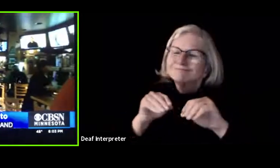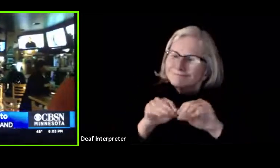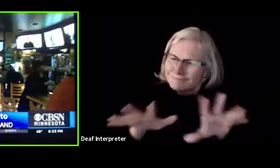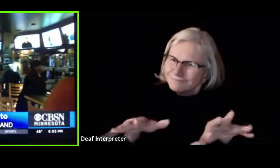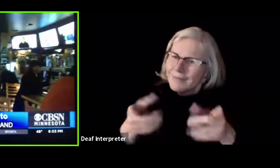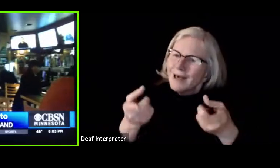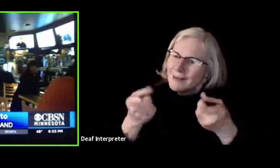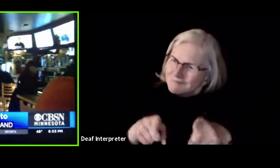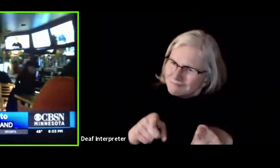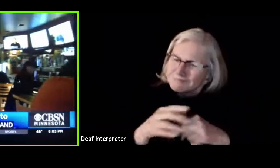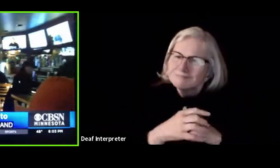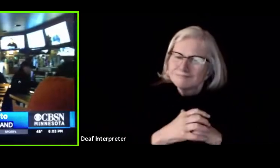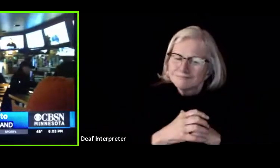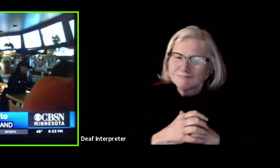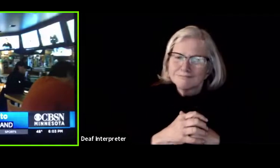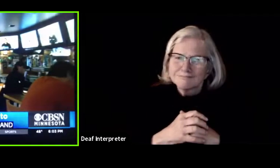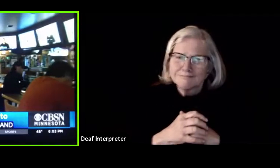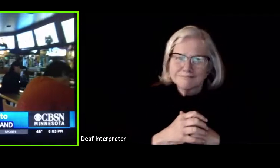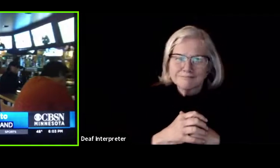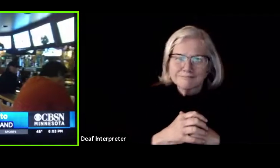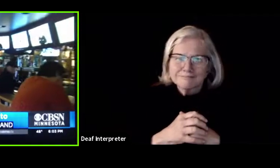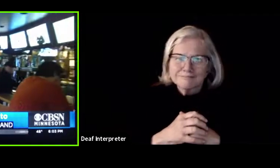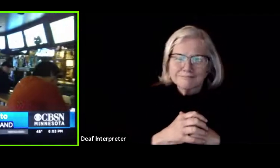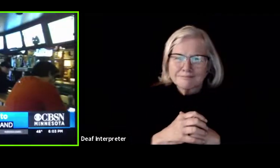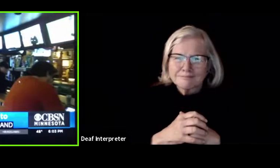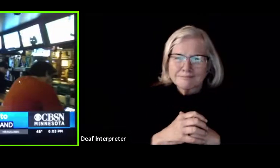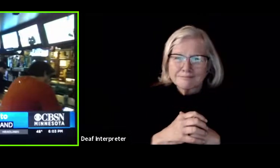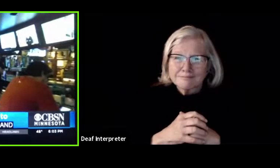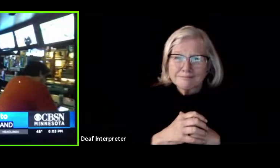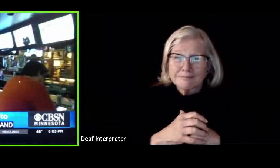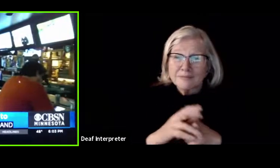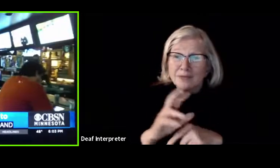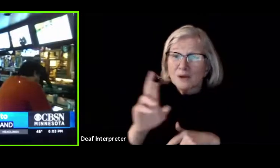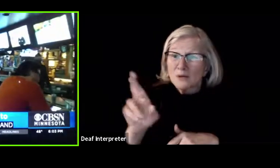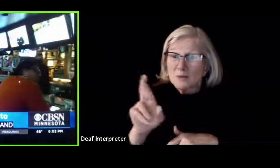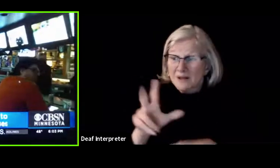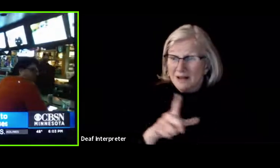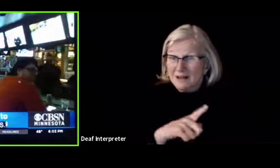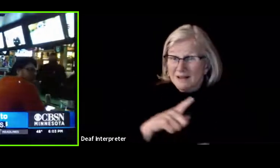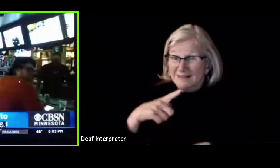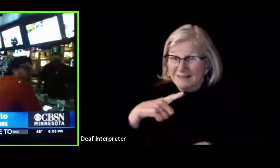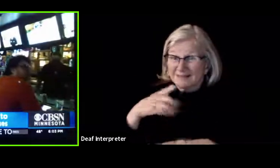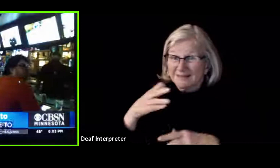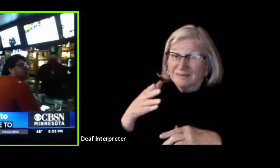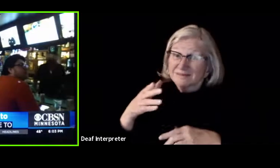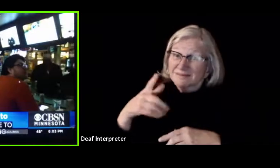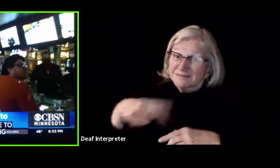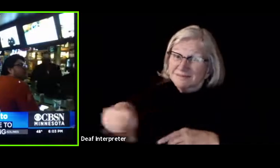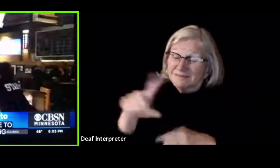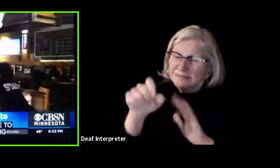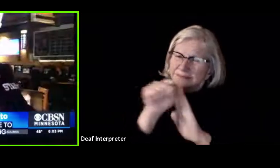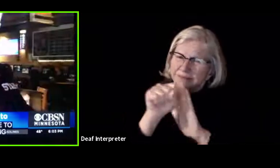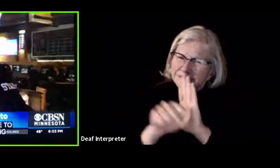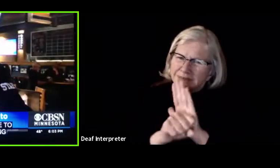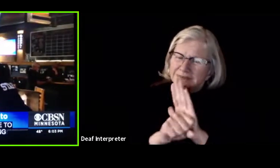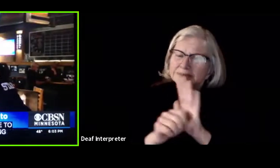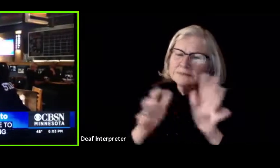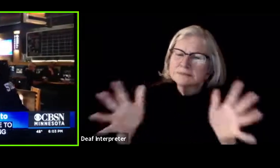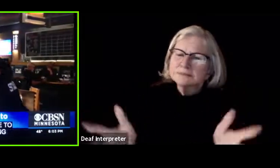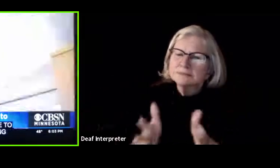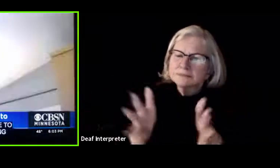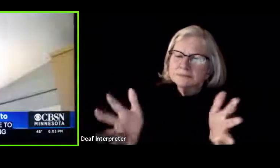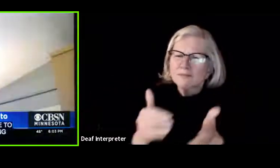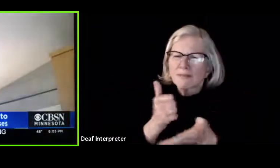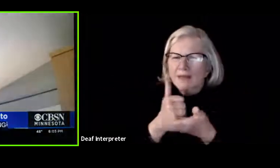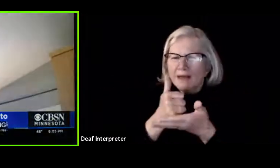move quickly on offering assistance to help businesses. Representative Dave Baker from Wilmer is a former restaurant owner and longtime member